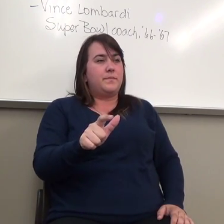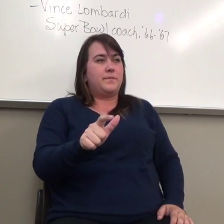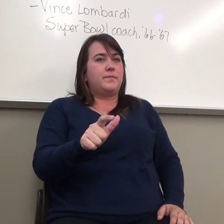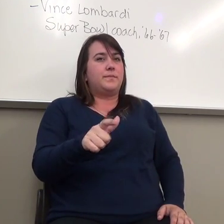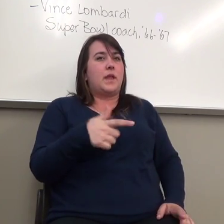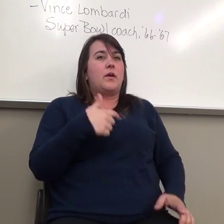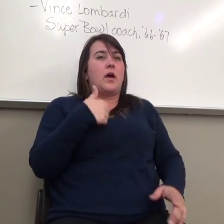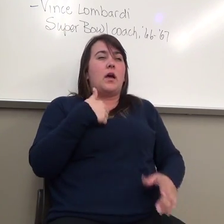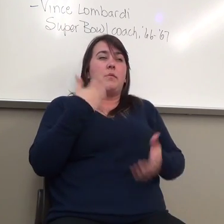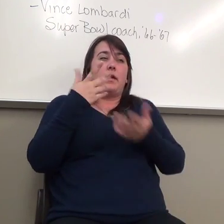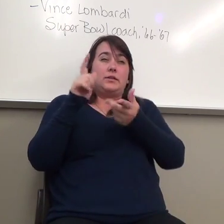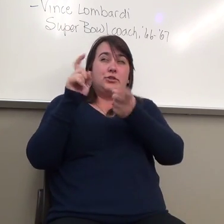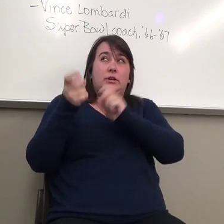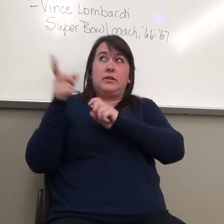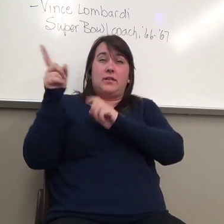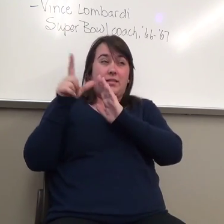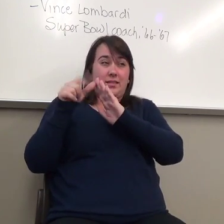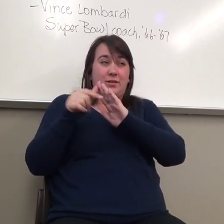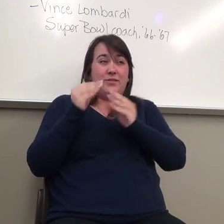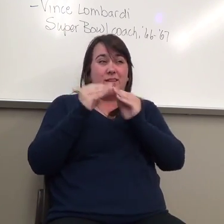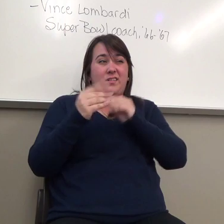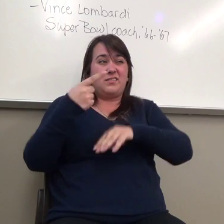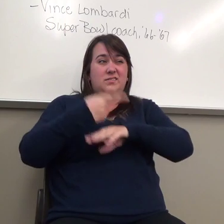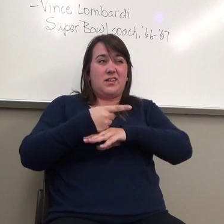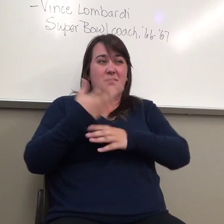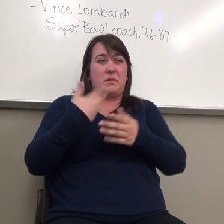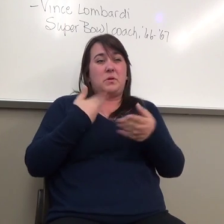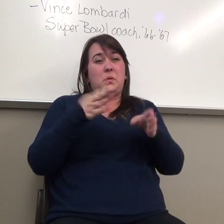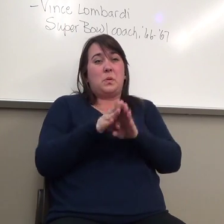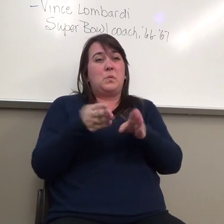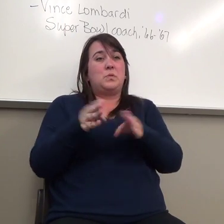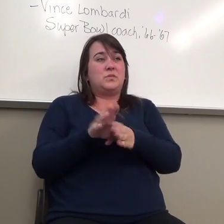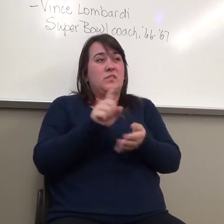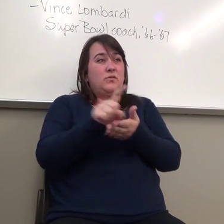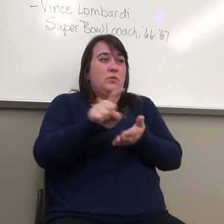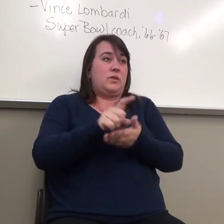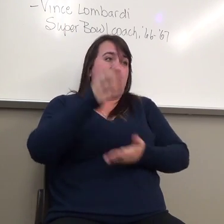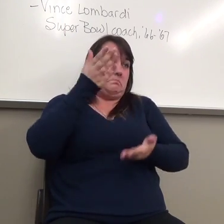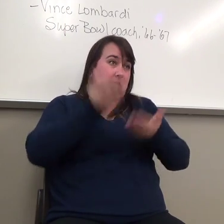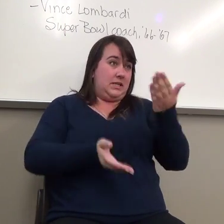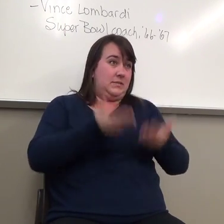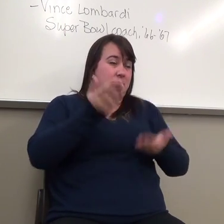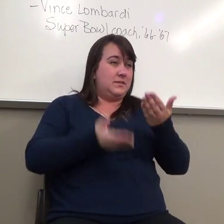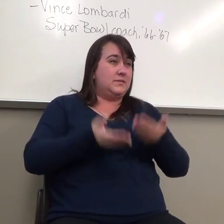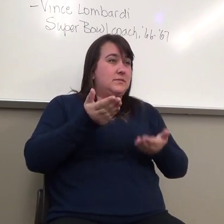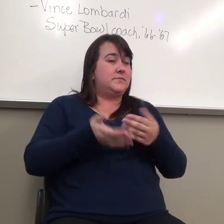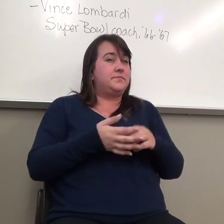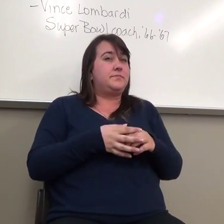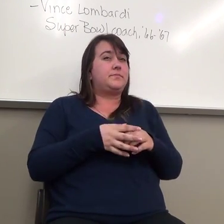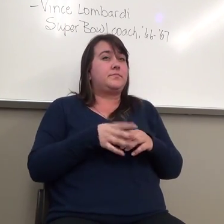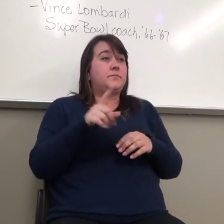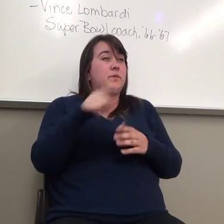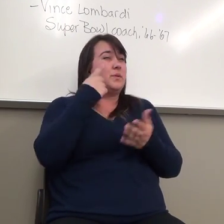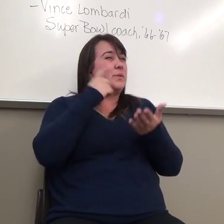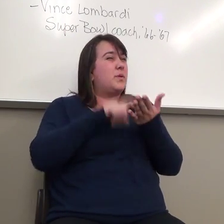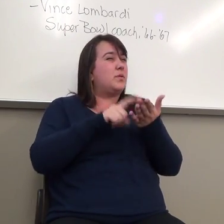may change that later. I may have each one of these closed. Have you guys noticed when you go on here that